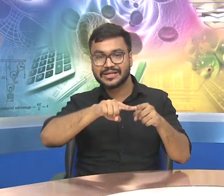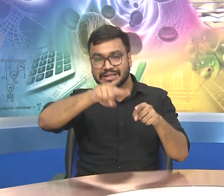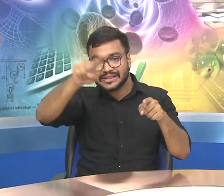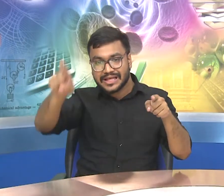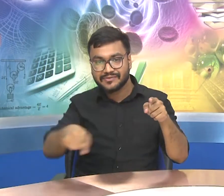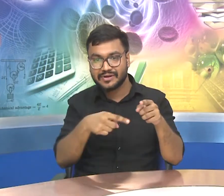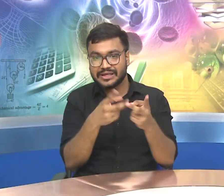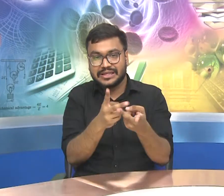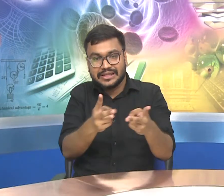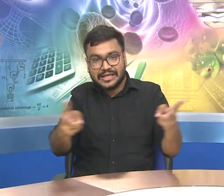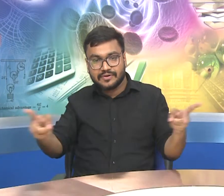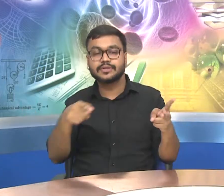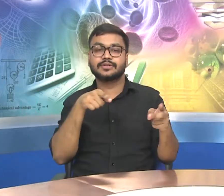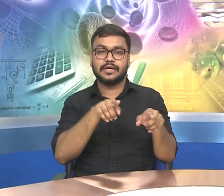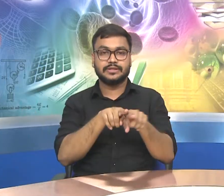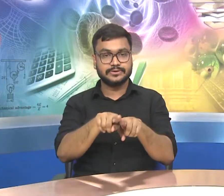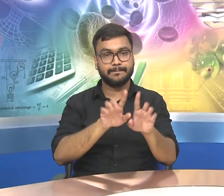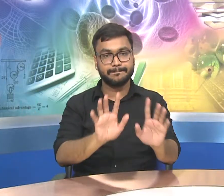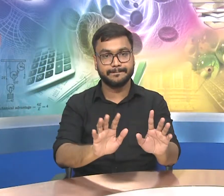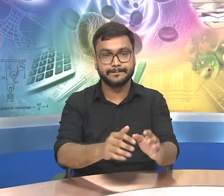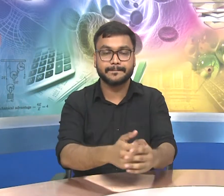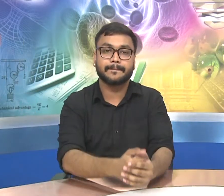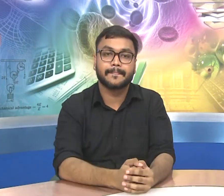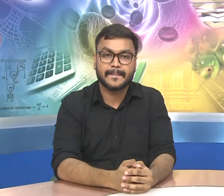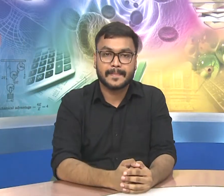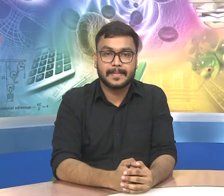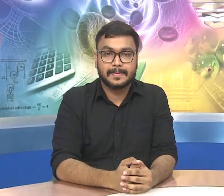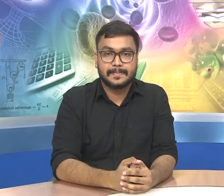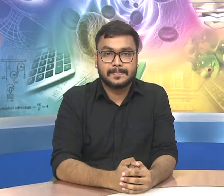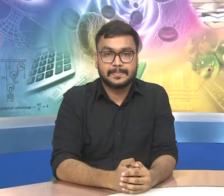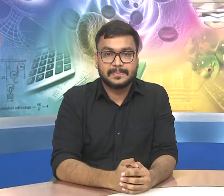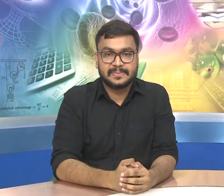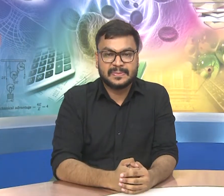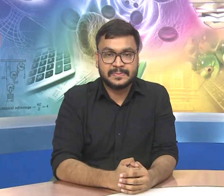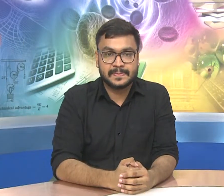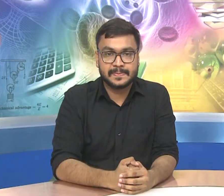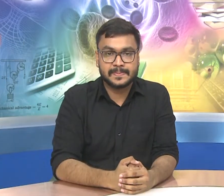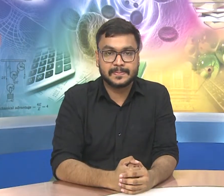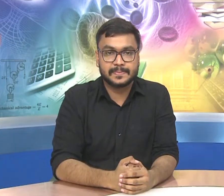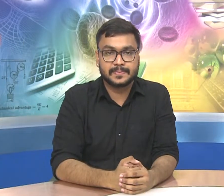One animal may be a member of several different food chains.